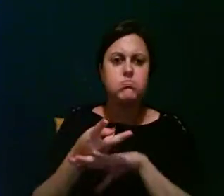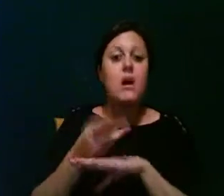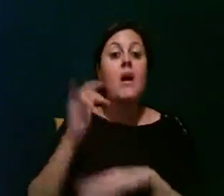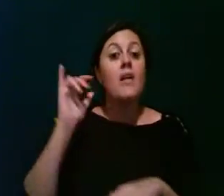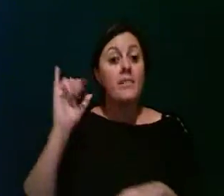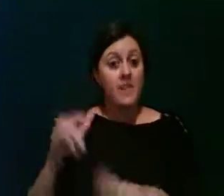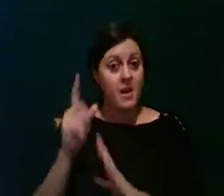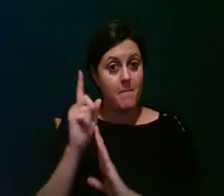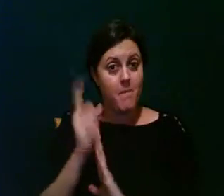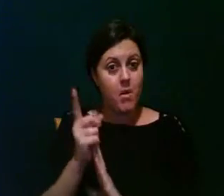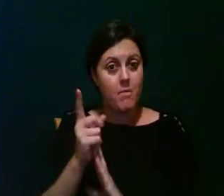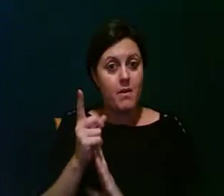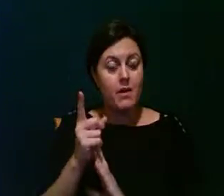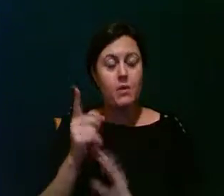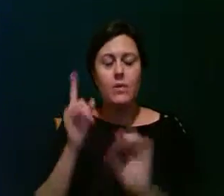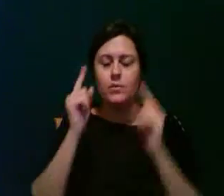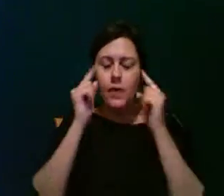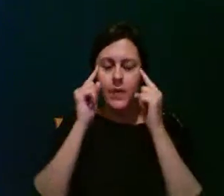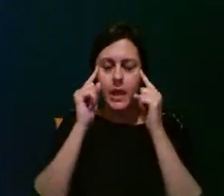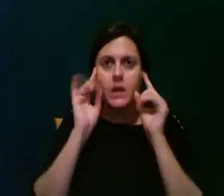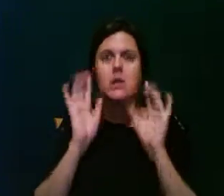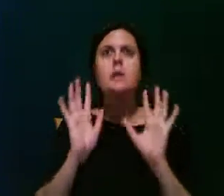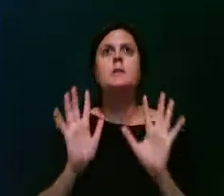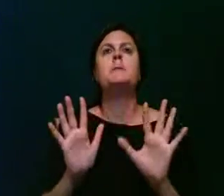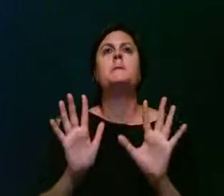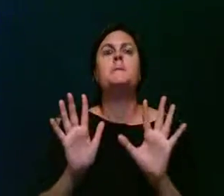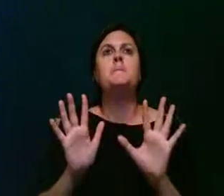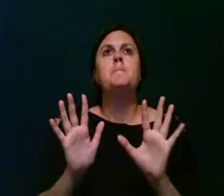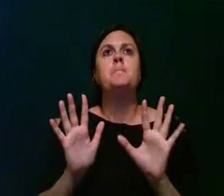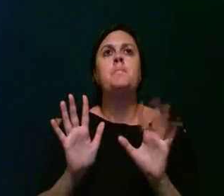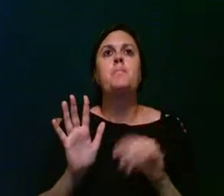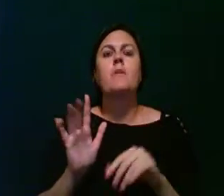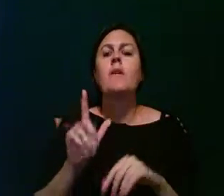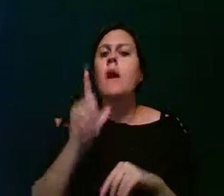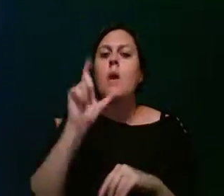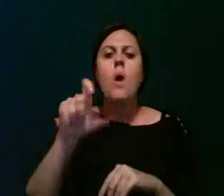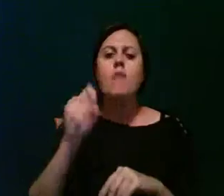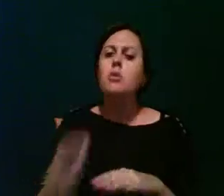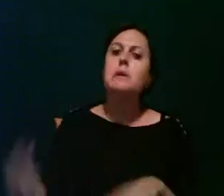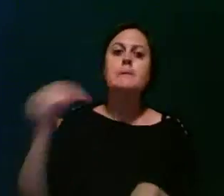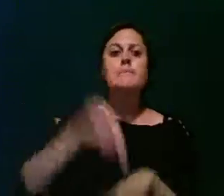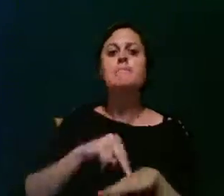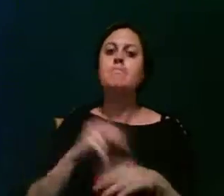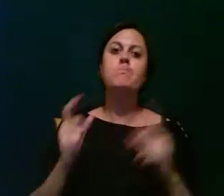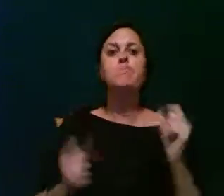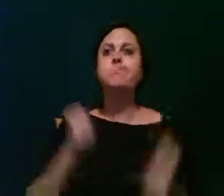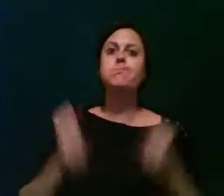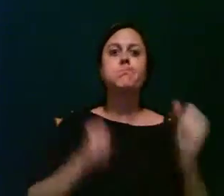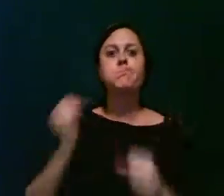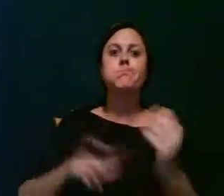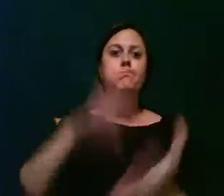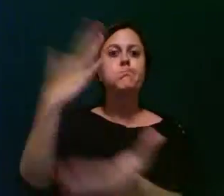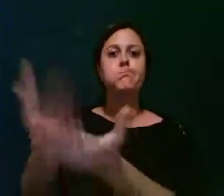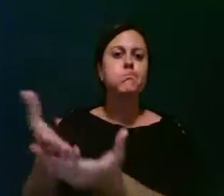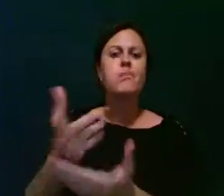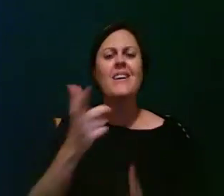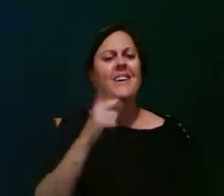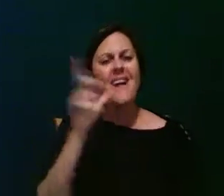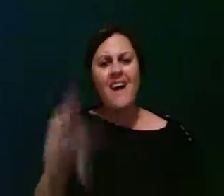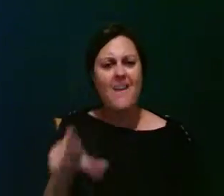look up and say, you know what? I don't have to get all the way over there now. I just need to start